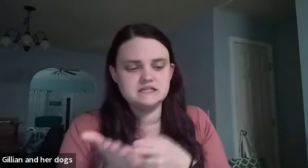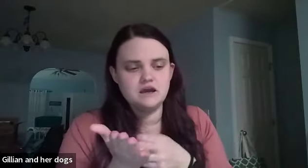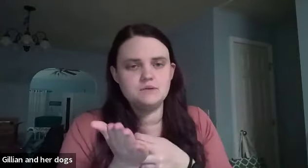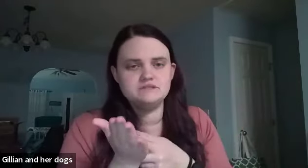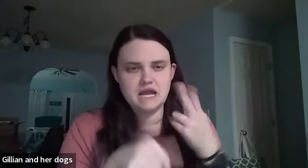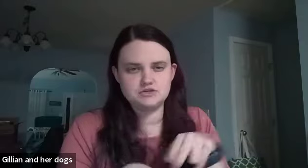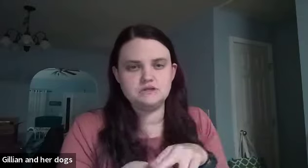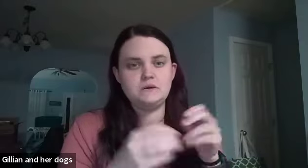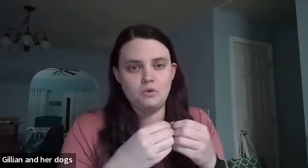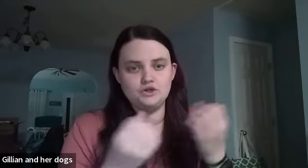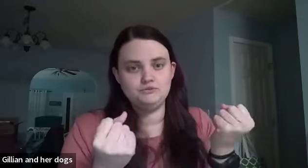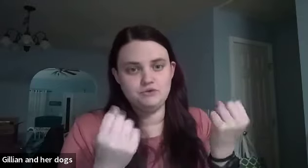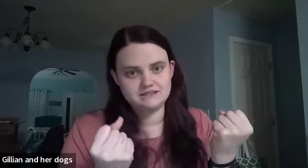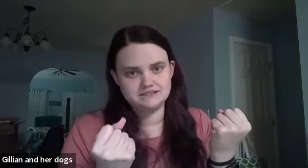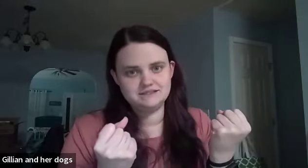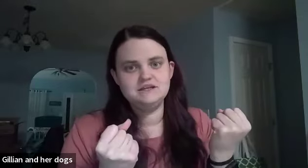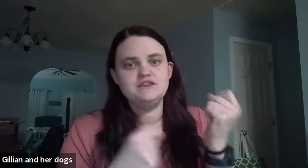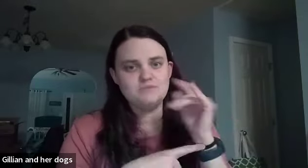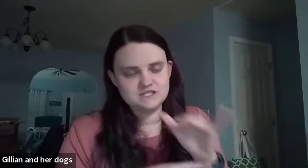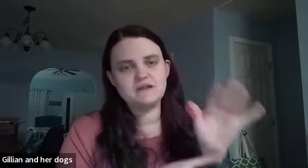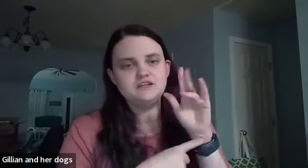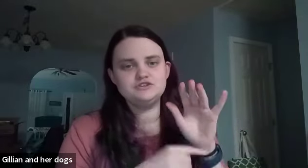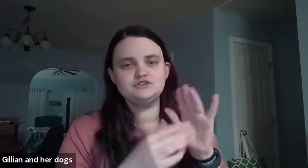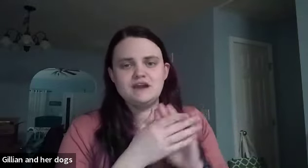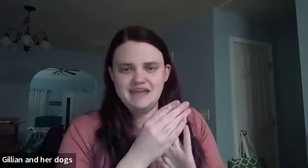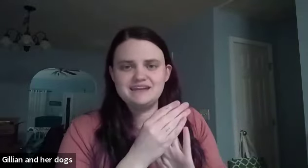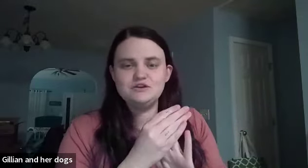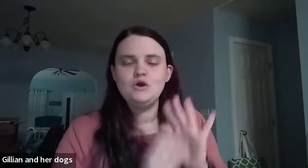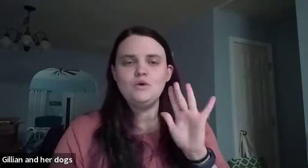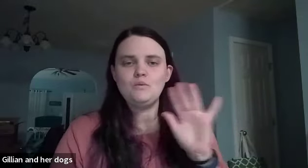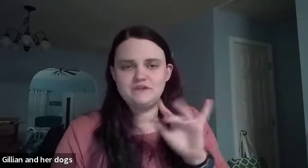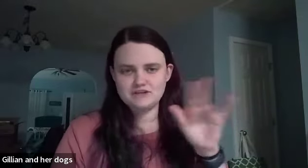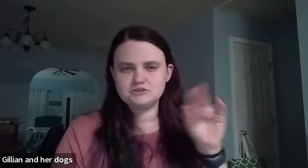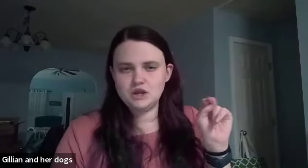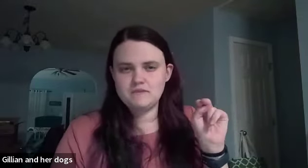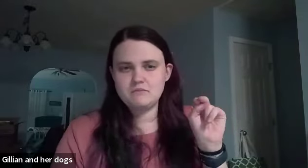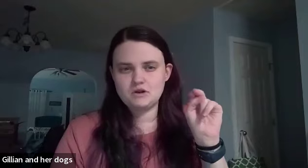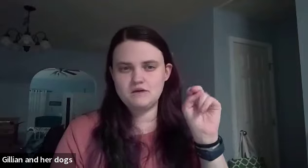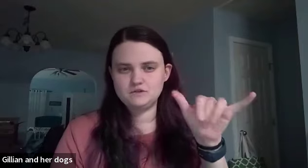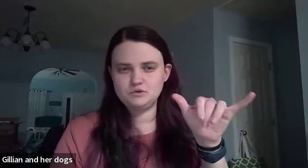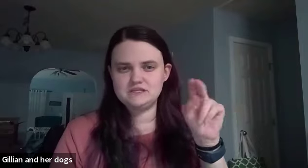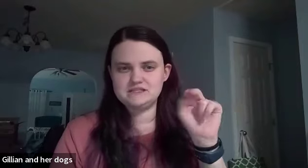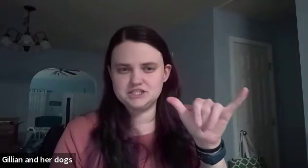honestly comes naturally the more you practice. The more spelling you do, your hand will naturally go in that more comfortable